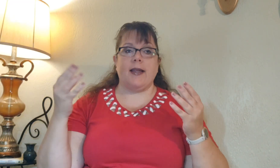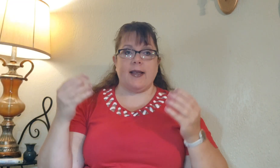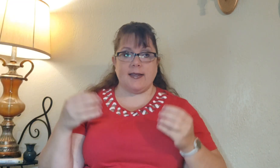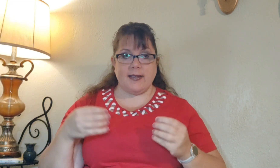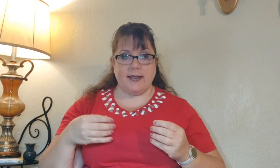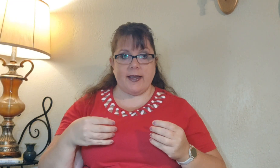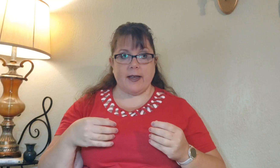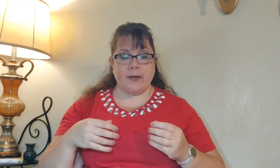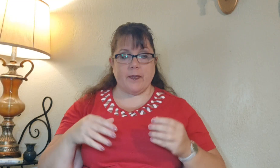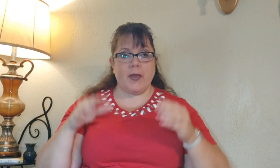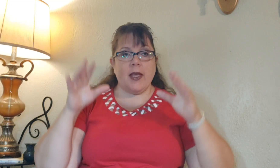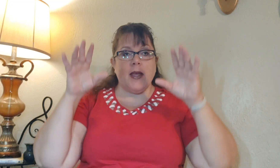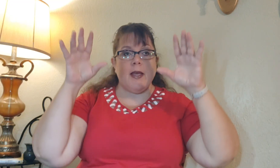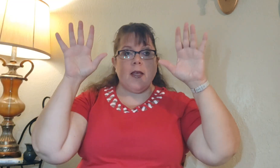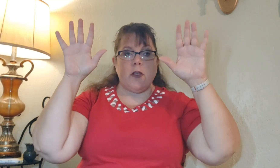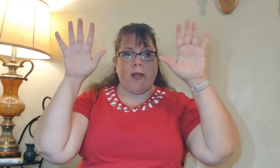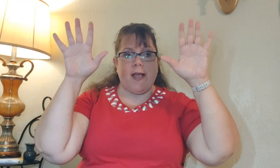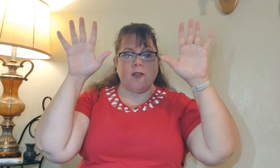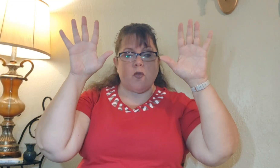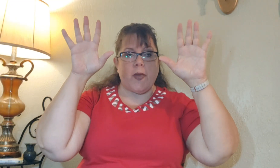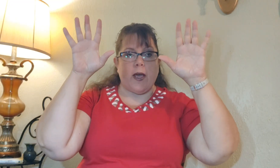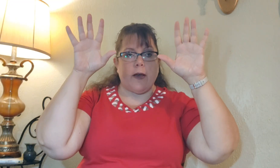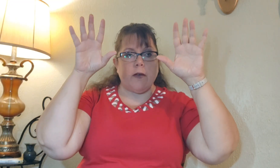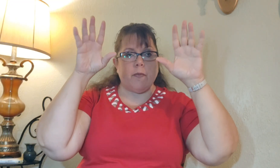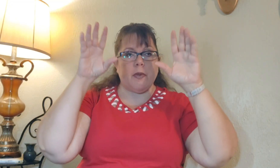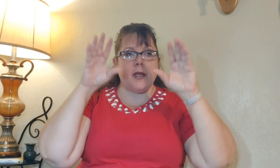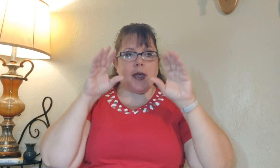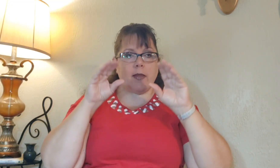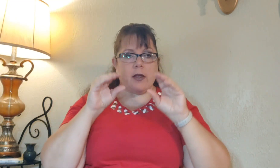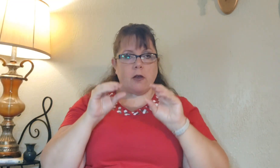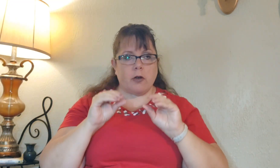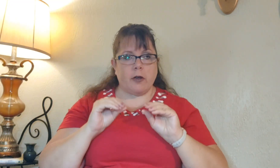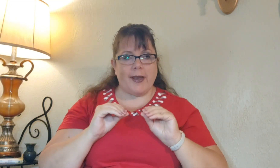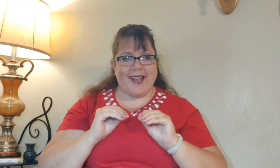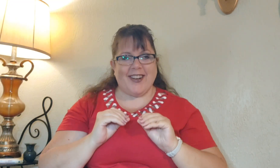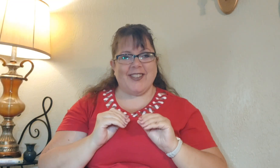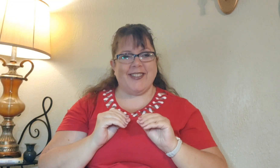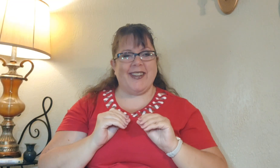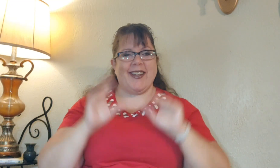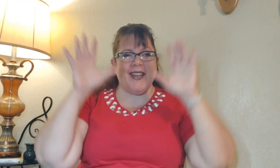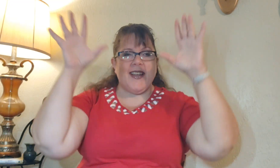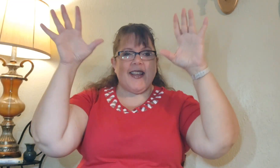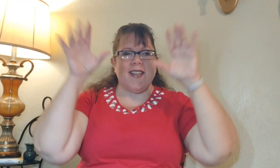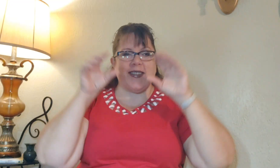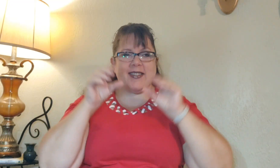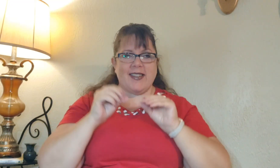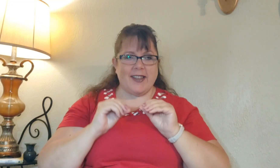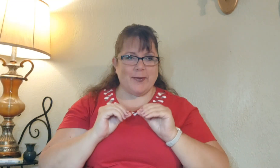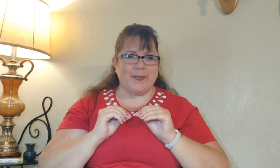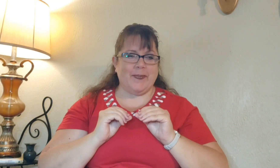it gets dim, your hands will be up and then you'll go down. It's dim.